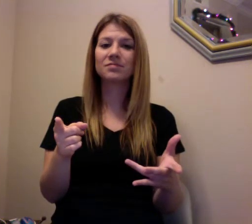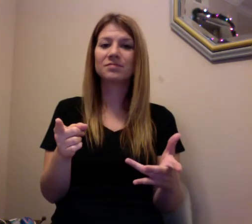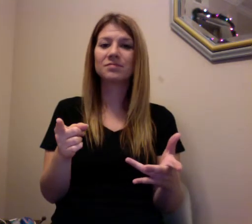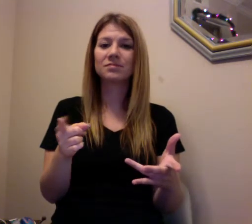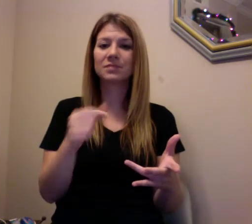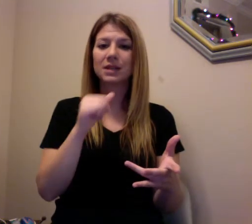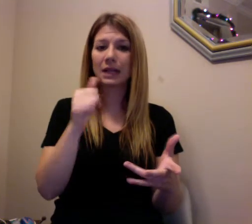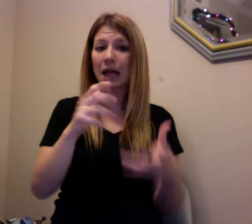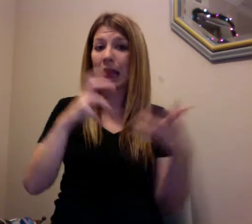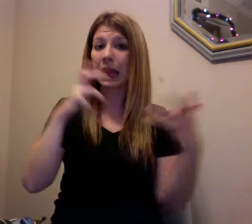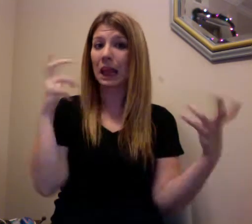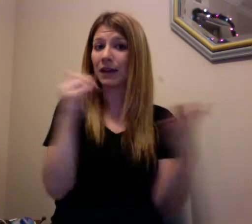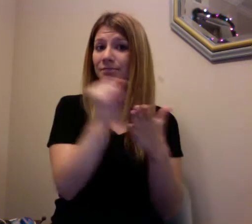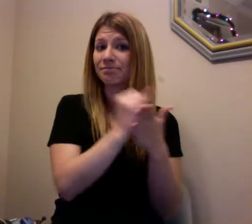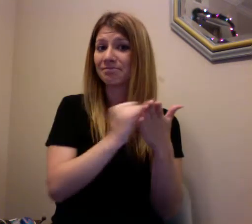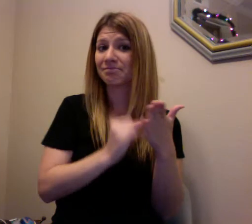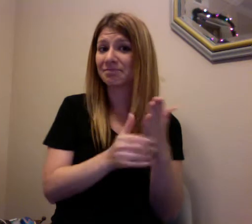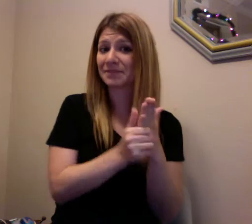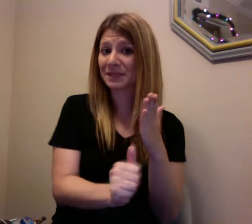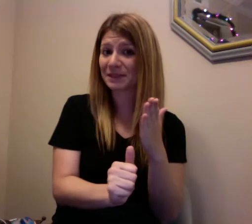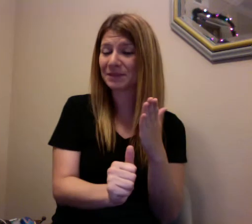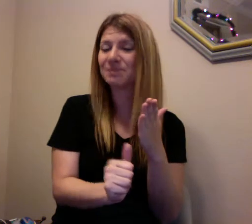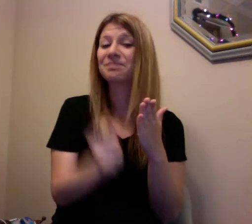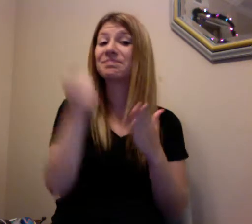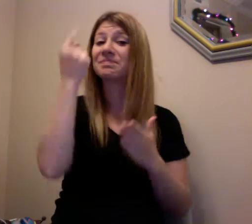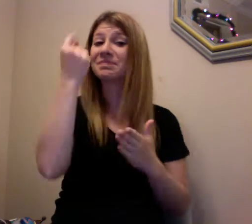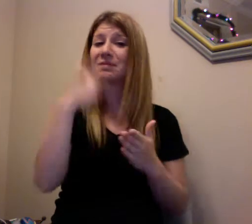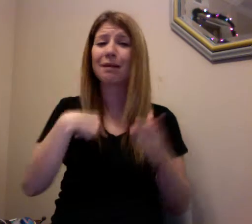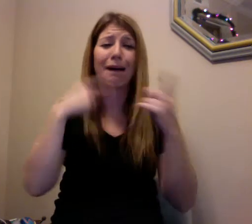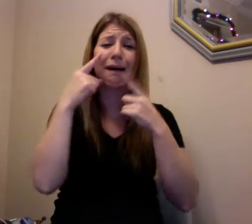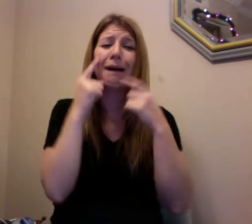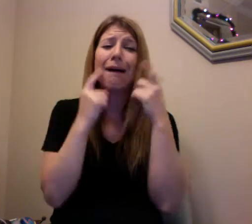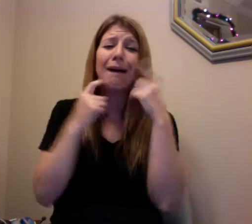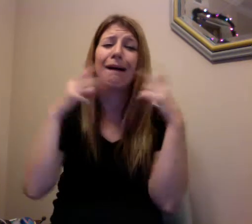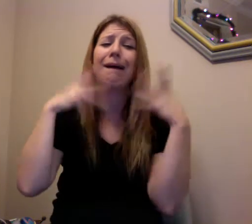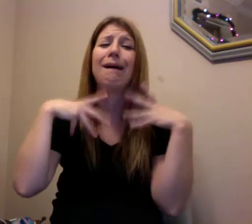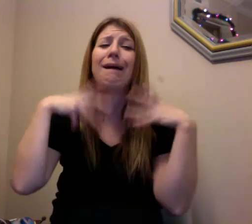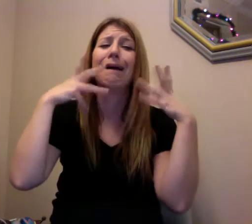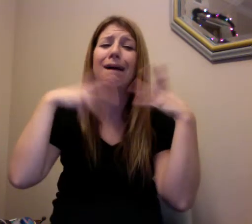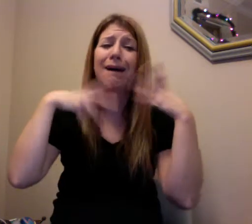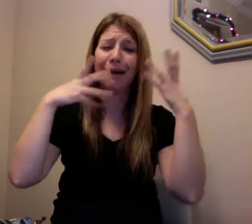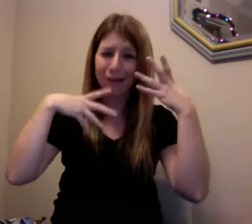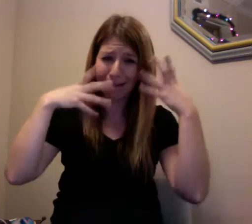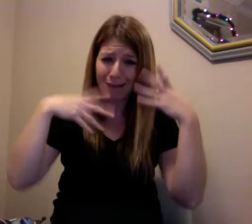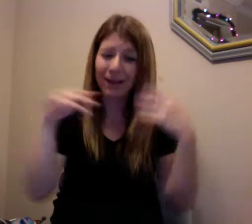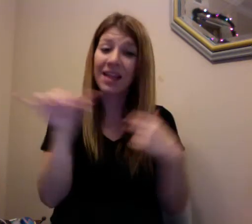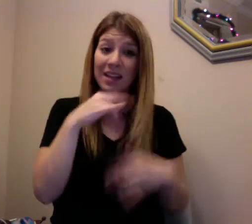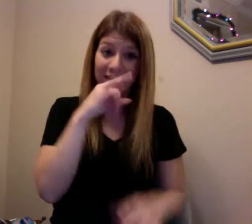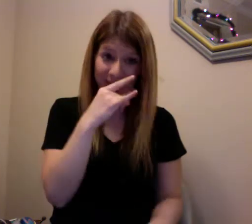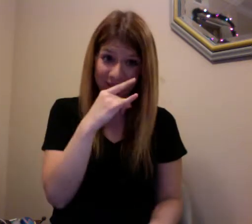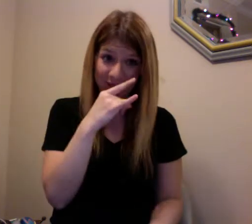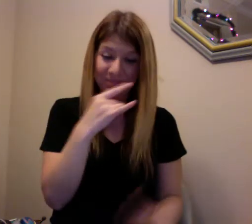And I'm bawling. I'm crying like a little kid. And it made all the sense in the world to me.